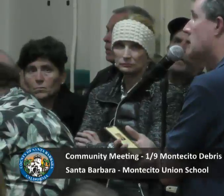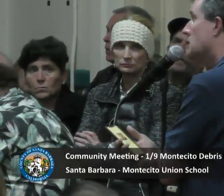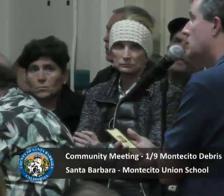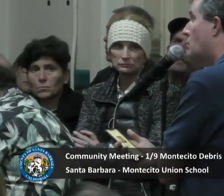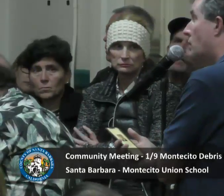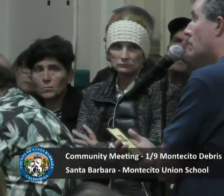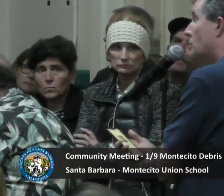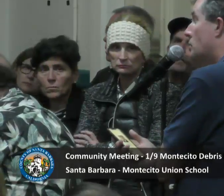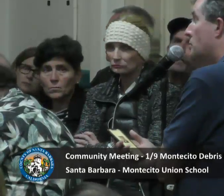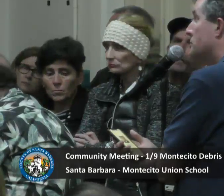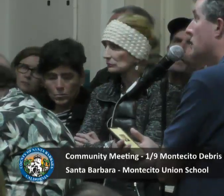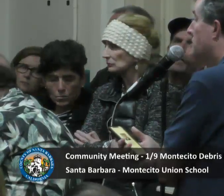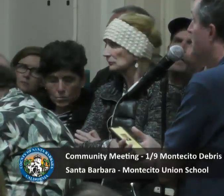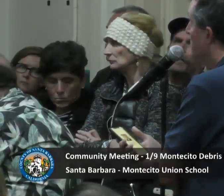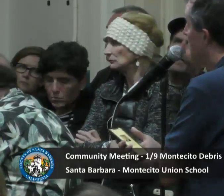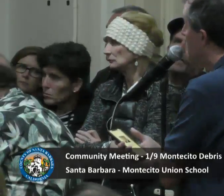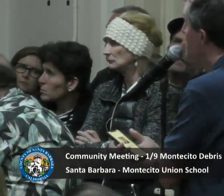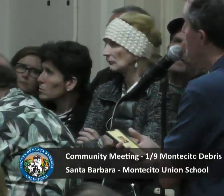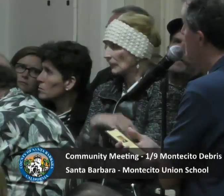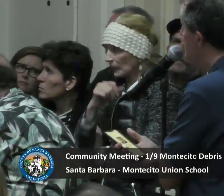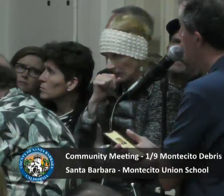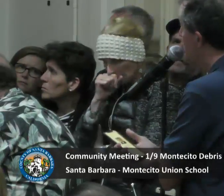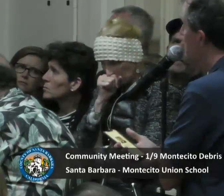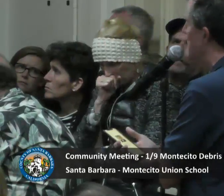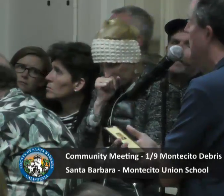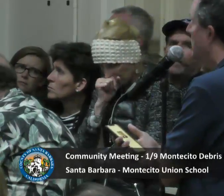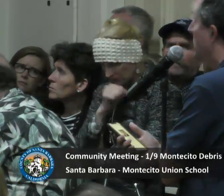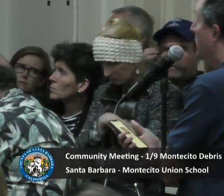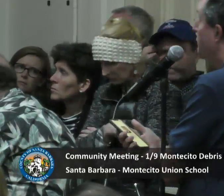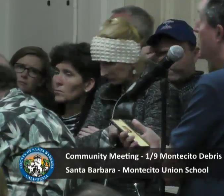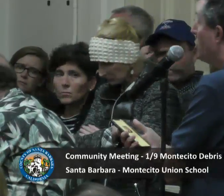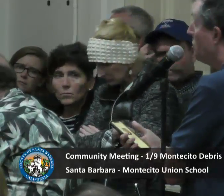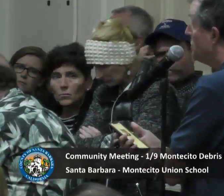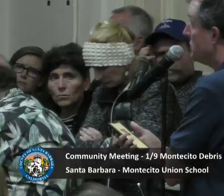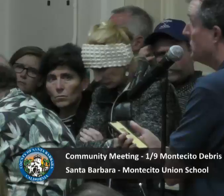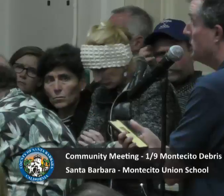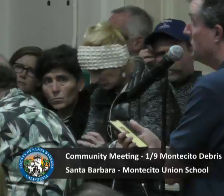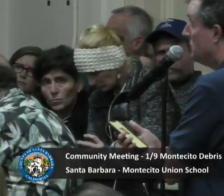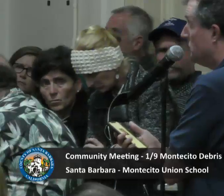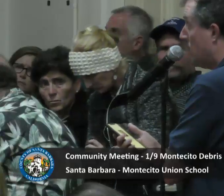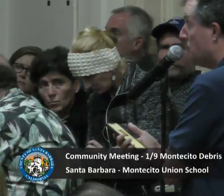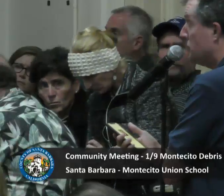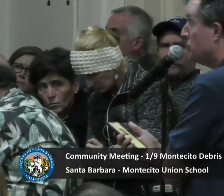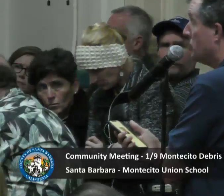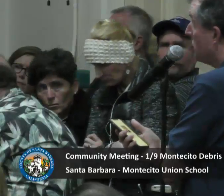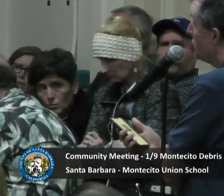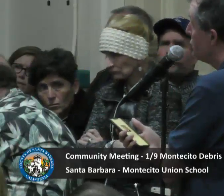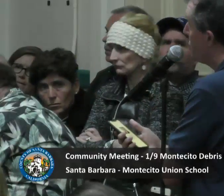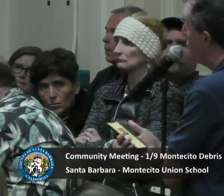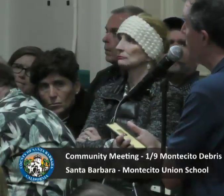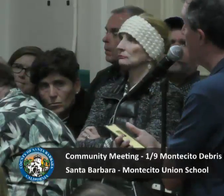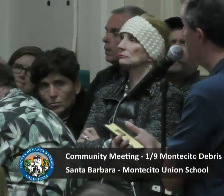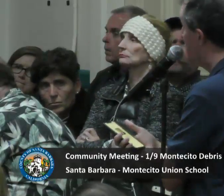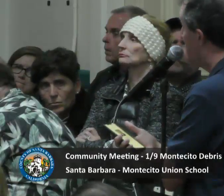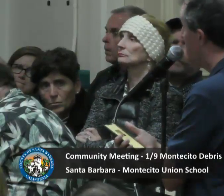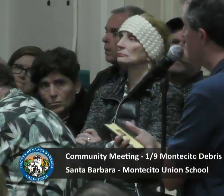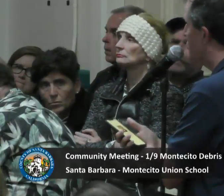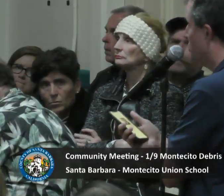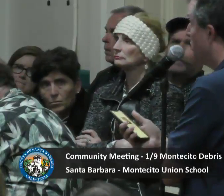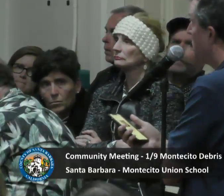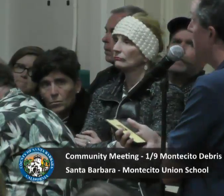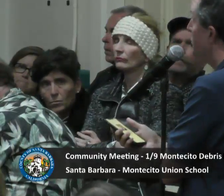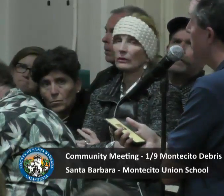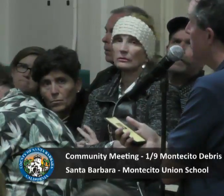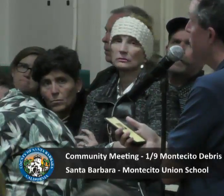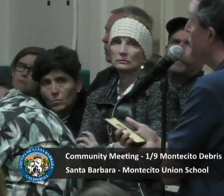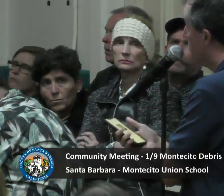Exactly where will homes not be allowed to rebuild? Home was damaged and not destroyed in those areas, will